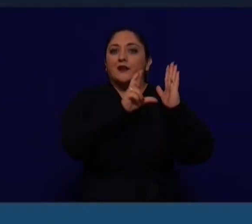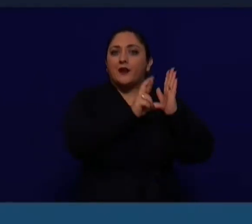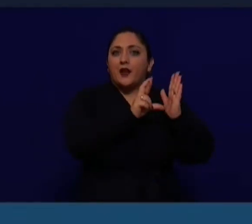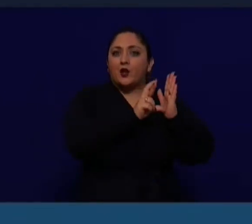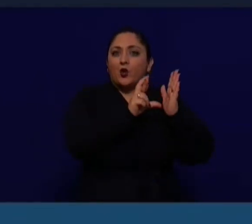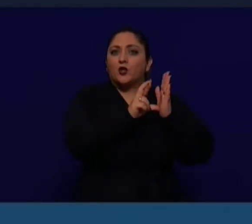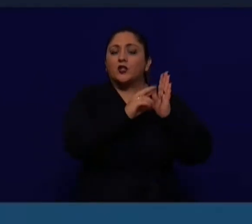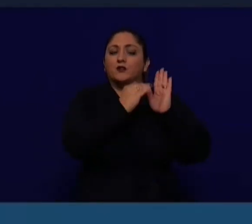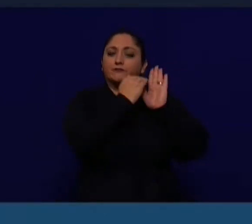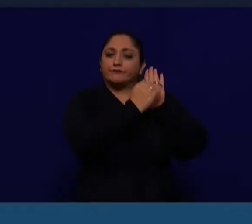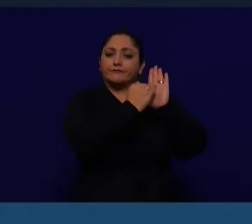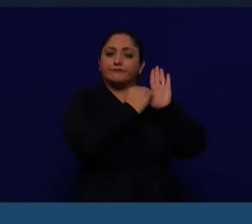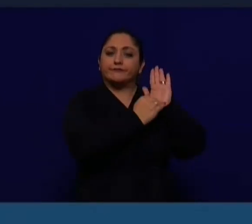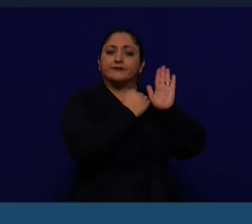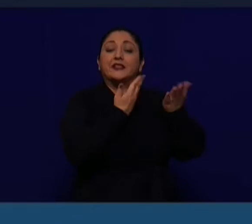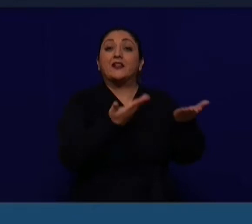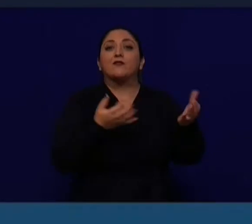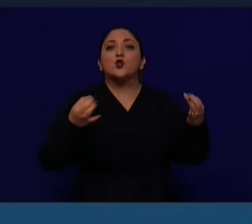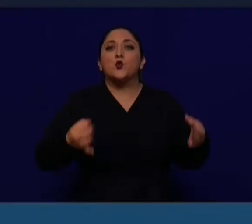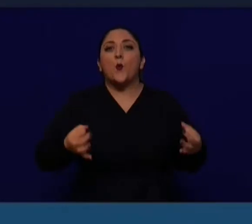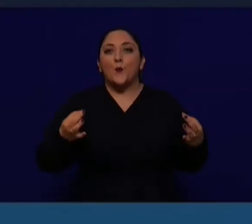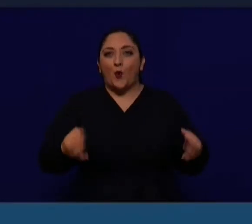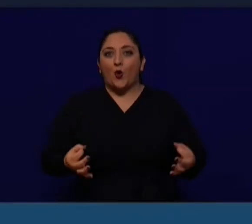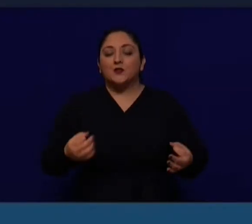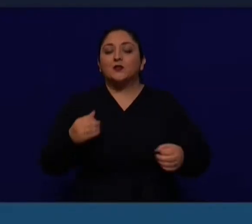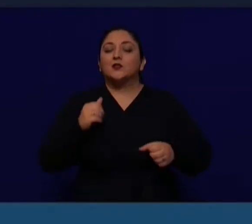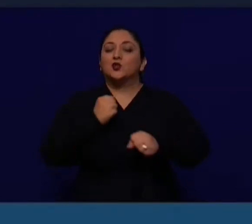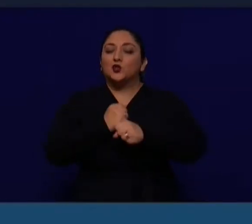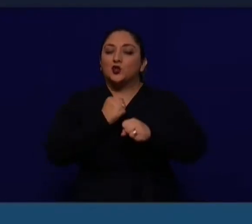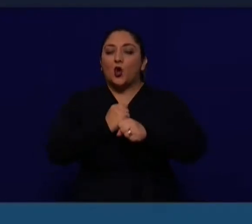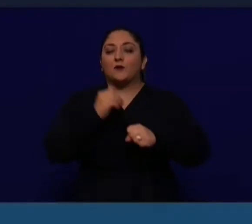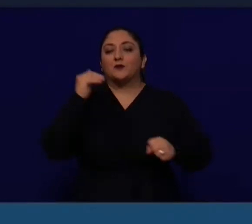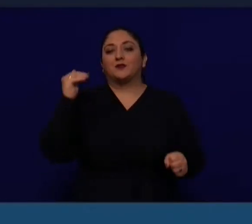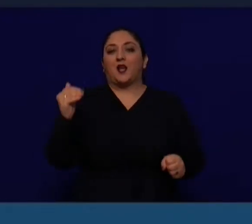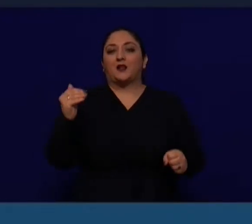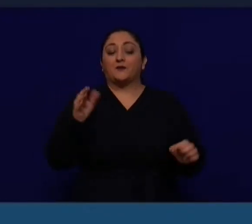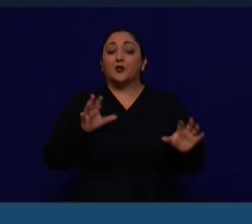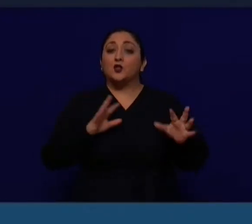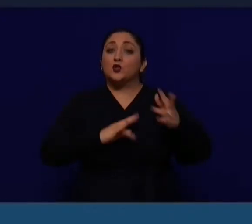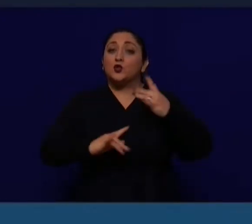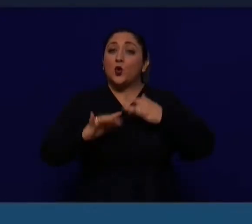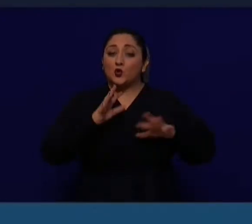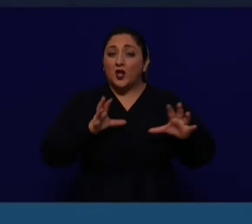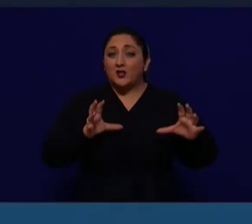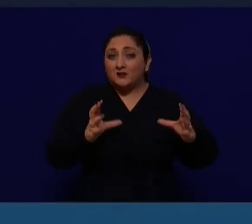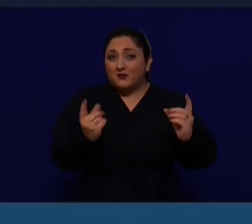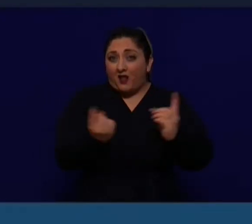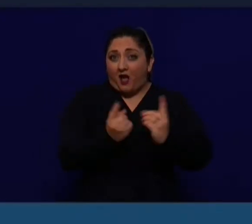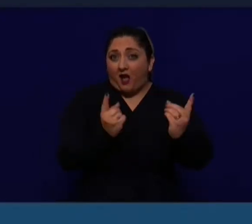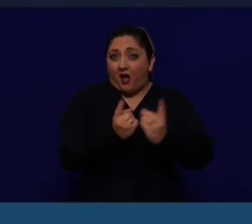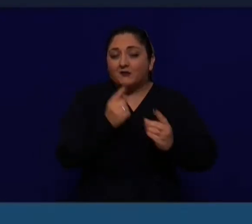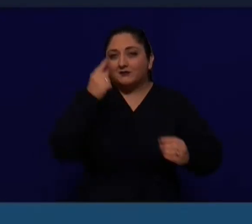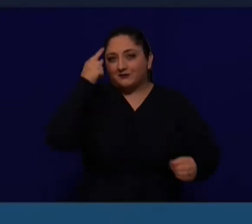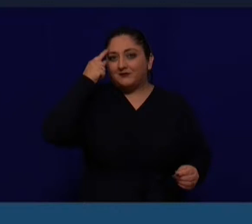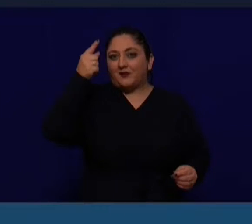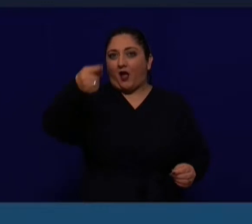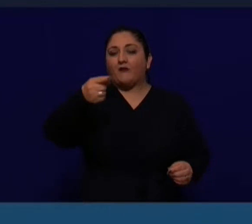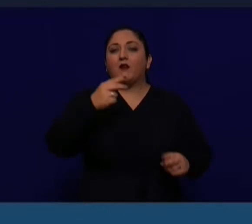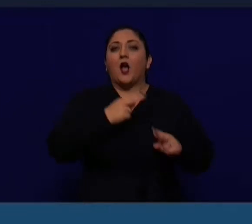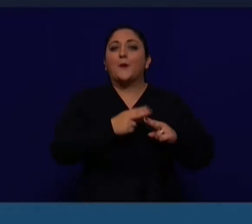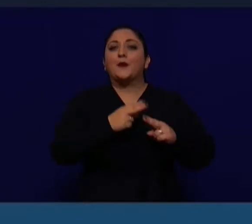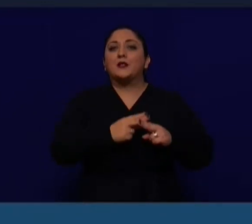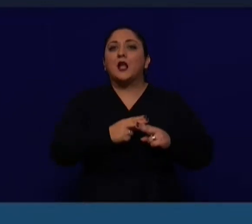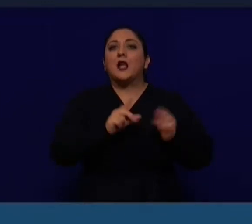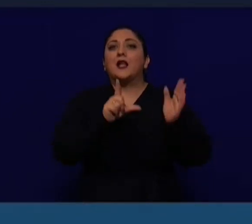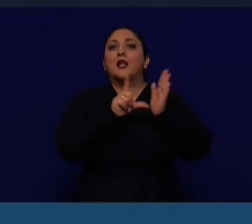hemmhekk manka il-rakkomandazzjonijiet biex isir it-telework. Fuq social gatherings bħalma rajna wkoll il-miżuri li